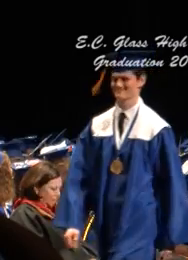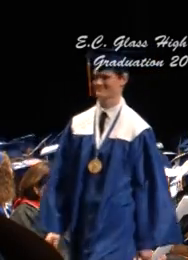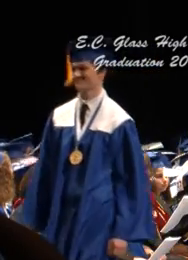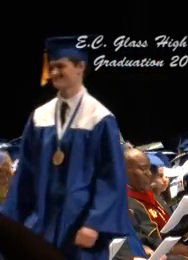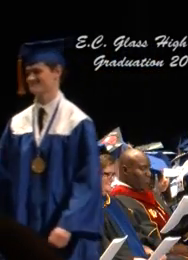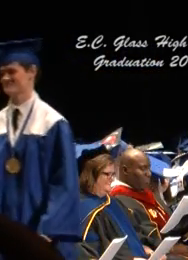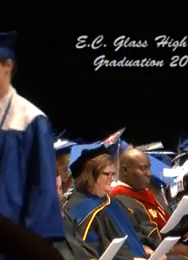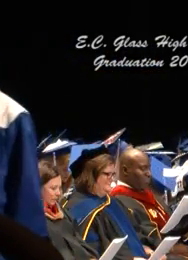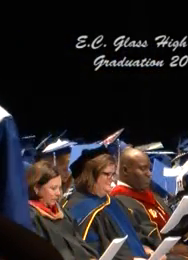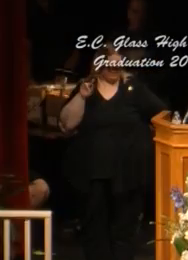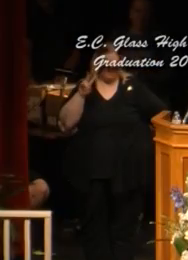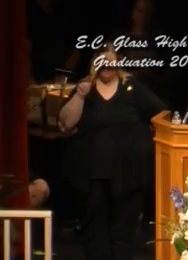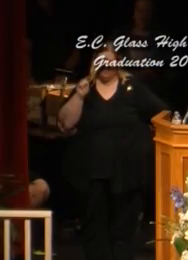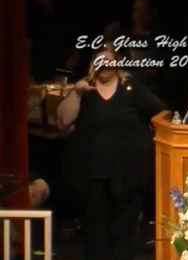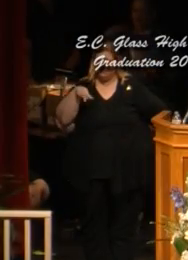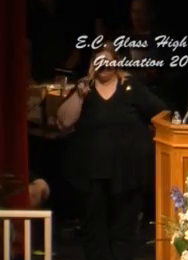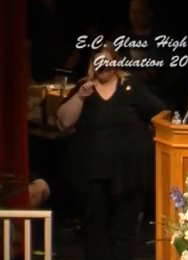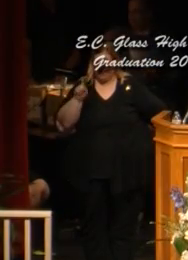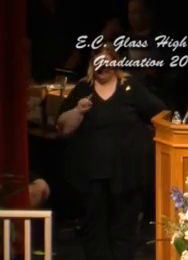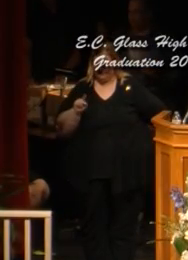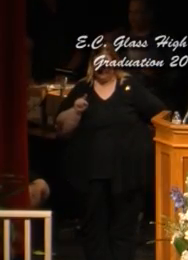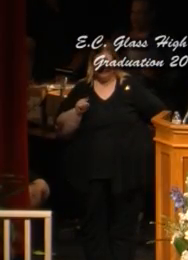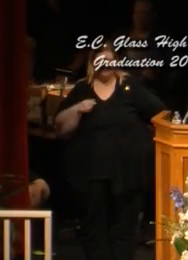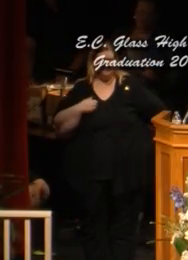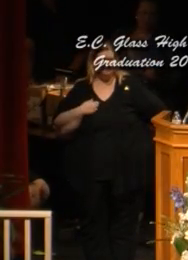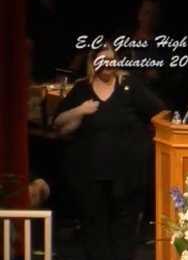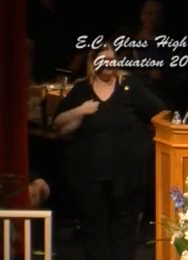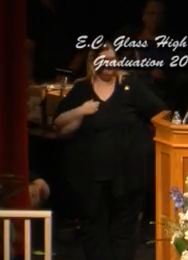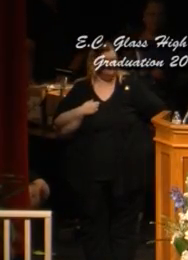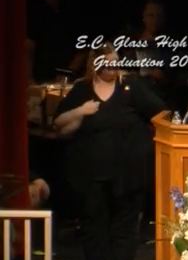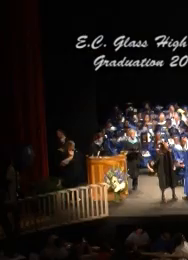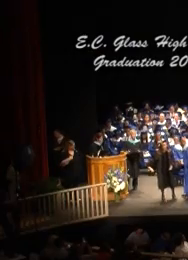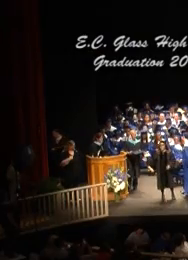Dorothy Athalia Vasquez.